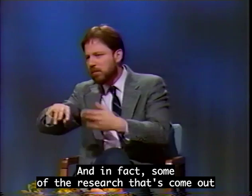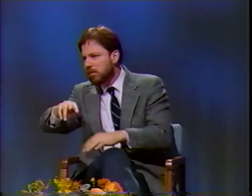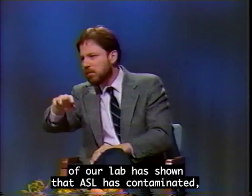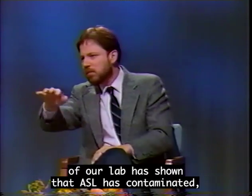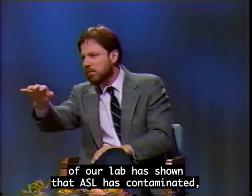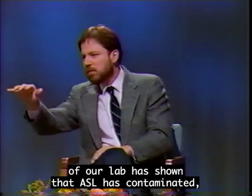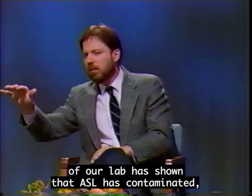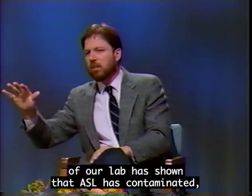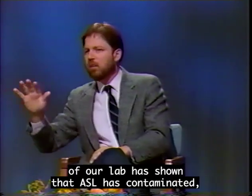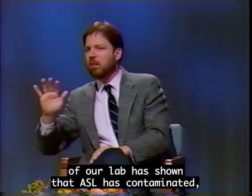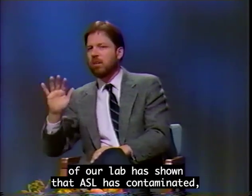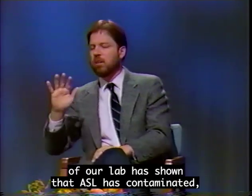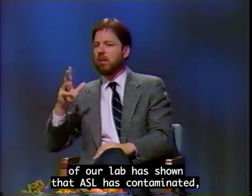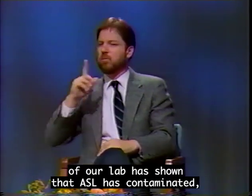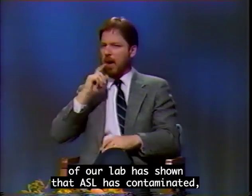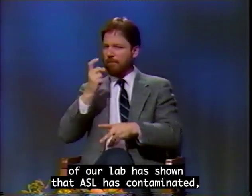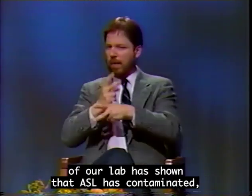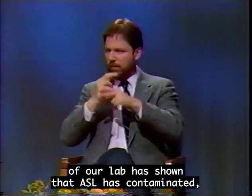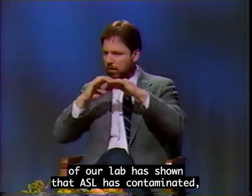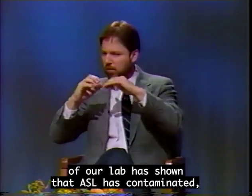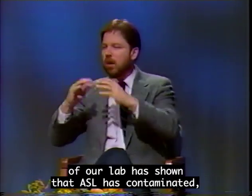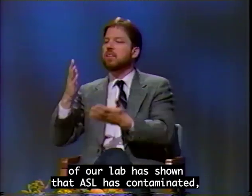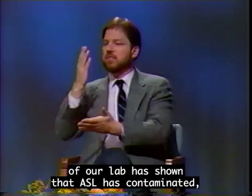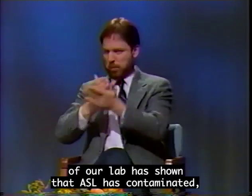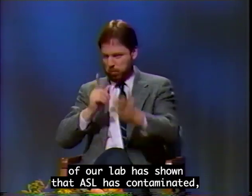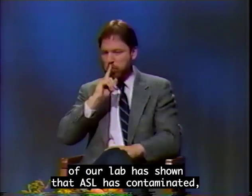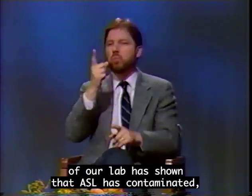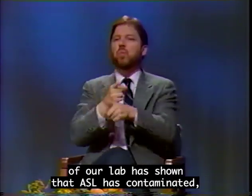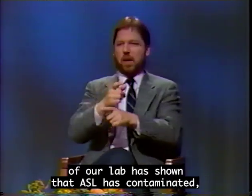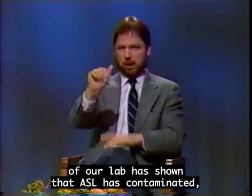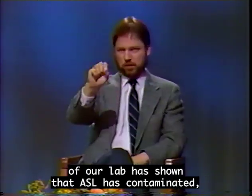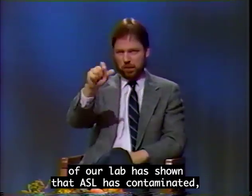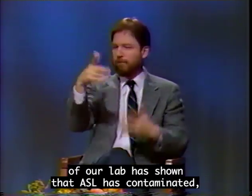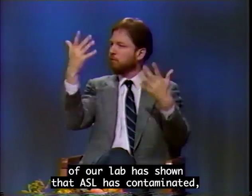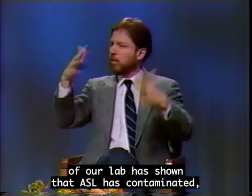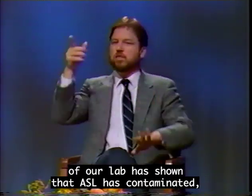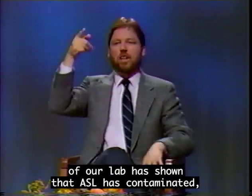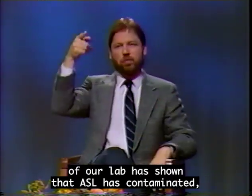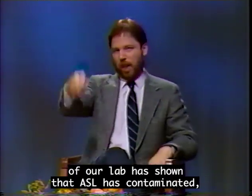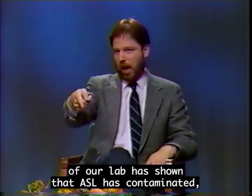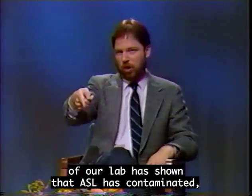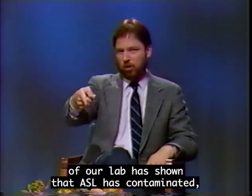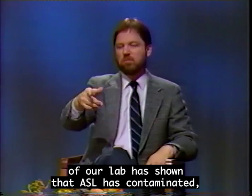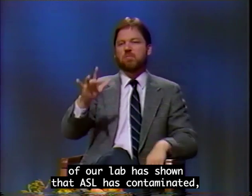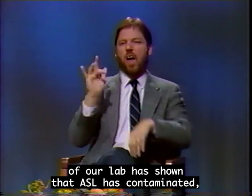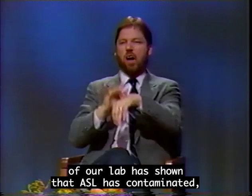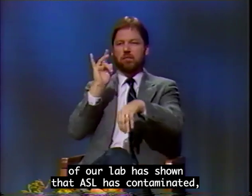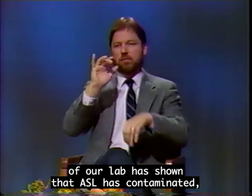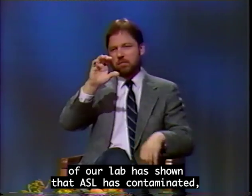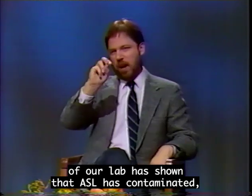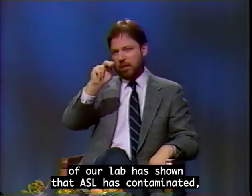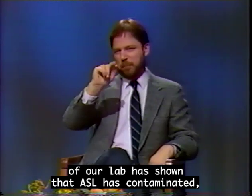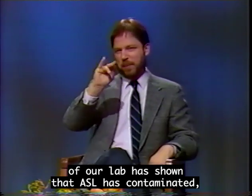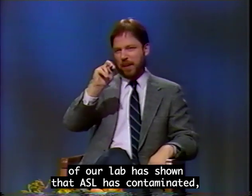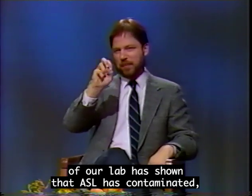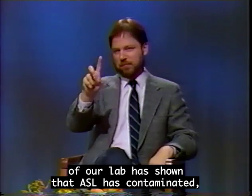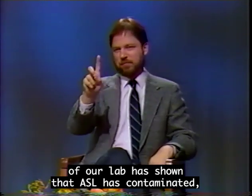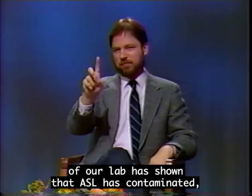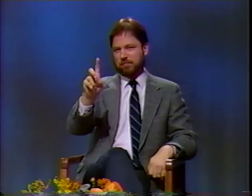come out of our lab has shown that ASL has contaminated,